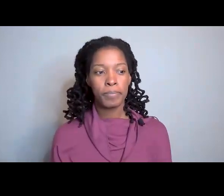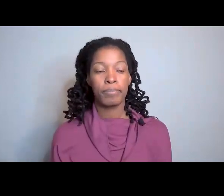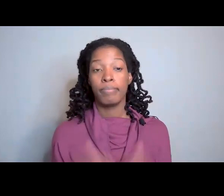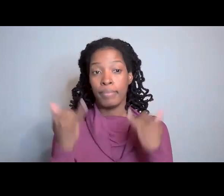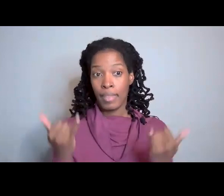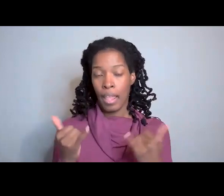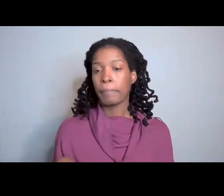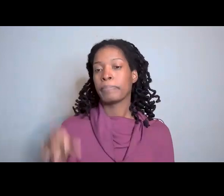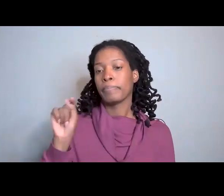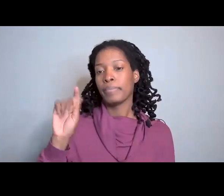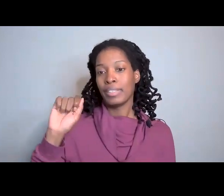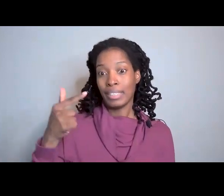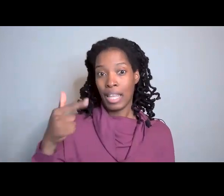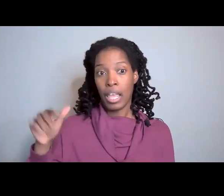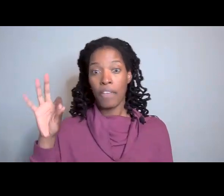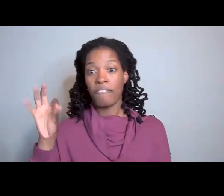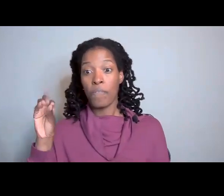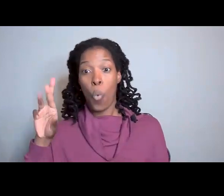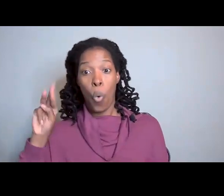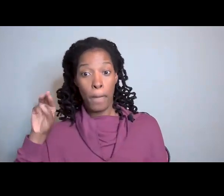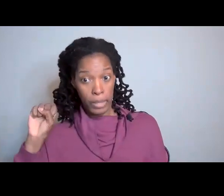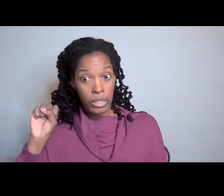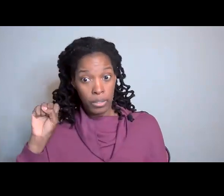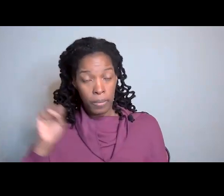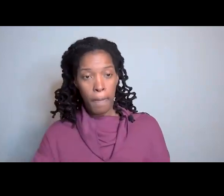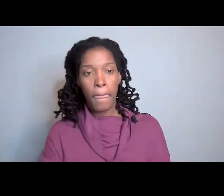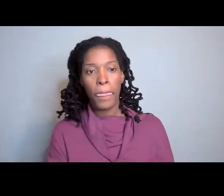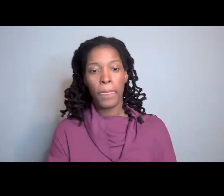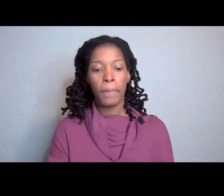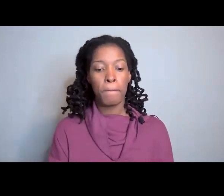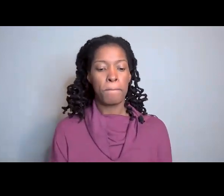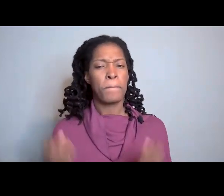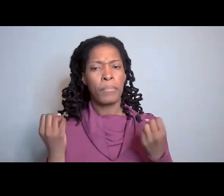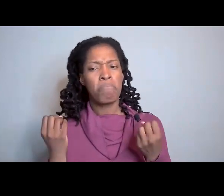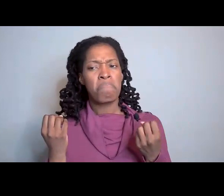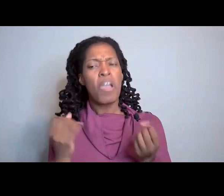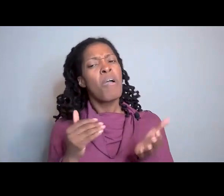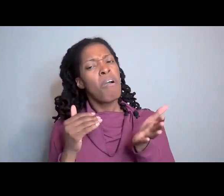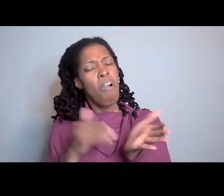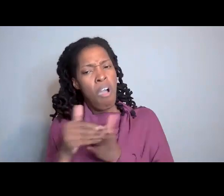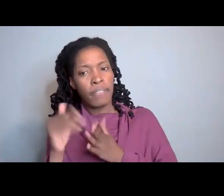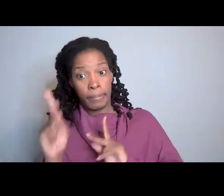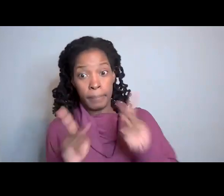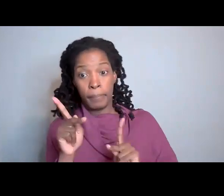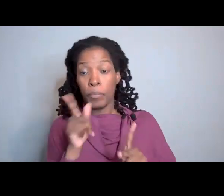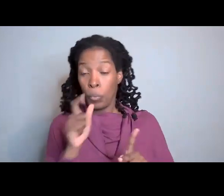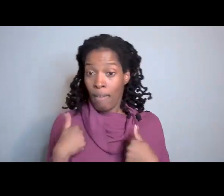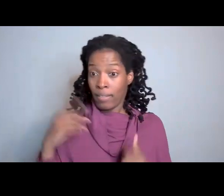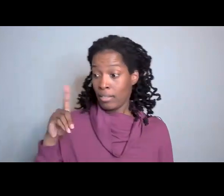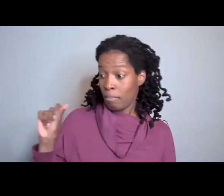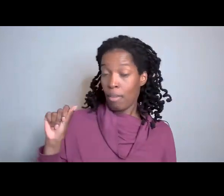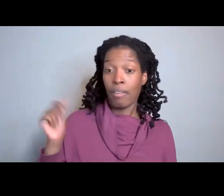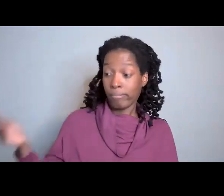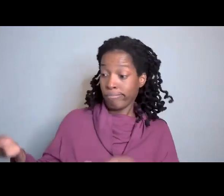forms. A lot of people with disabilities will find that whenever you get a PDF with a form, you can't